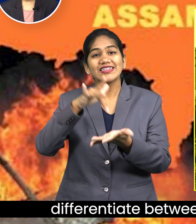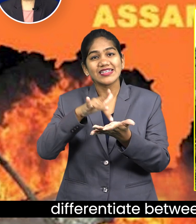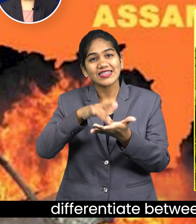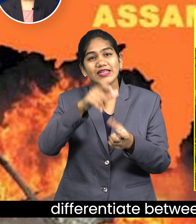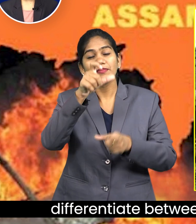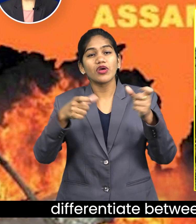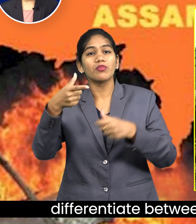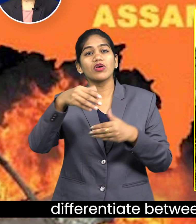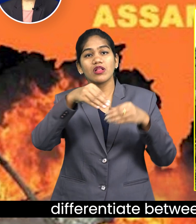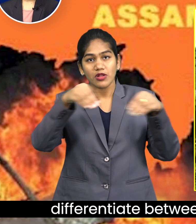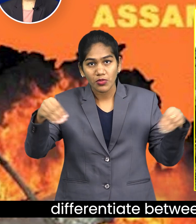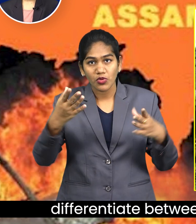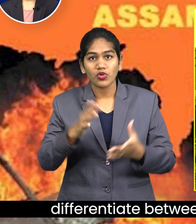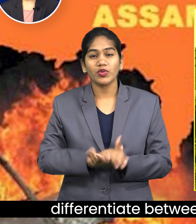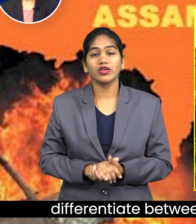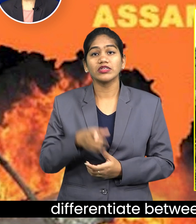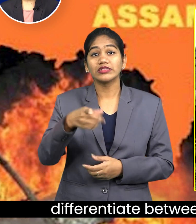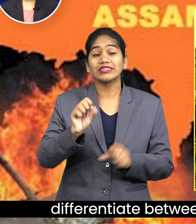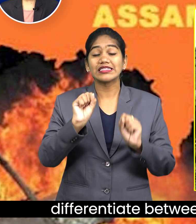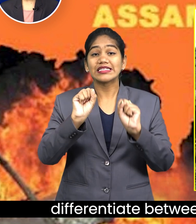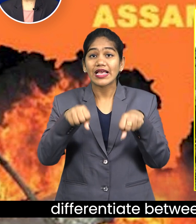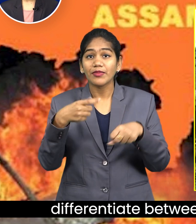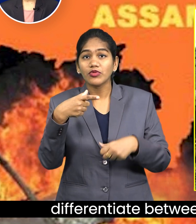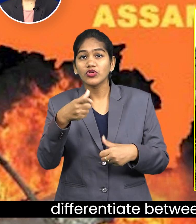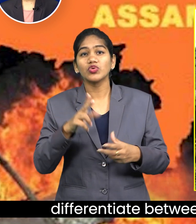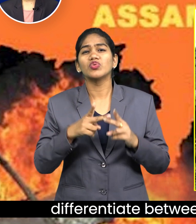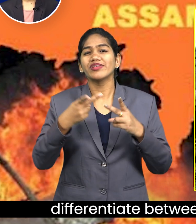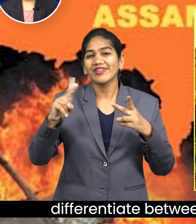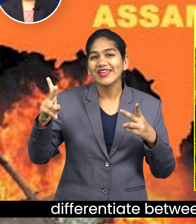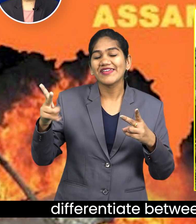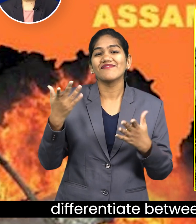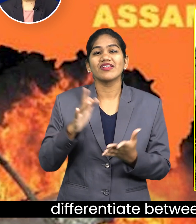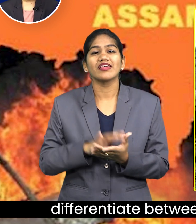old and new Bengali settlers.